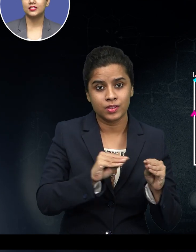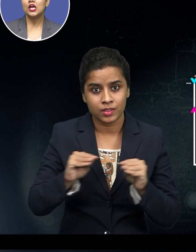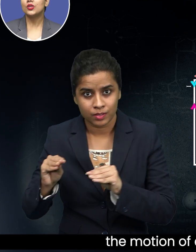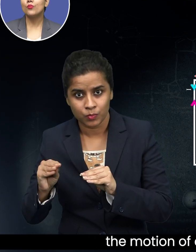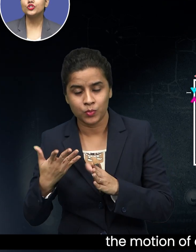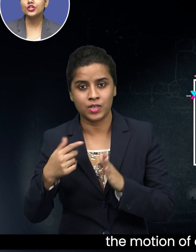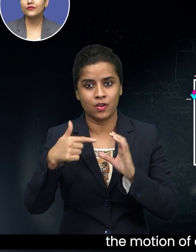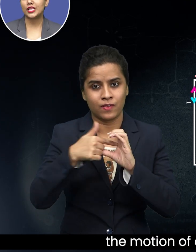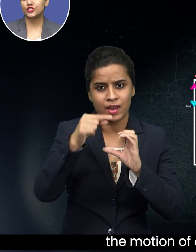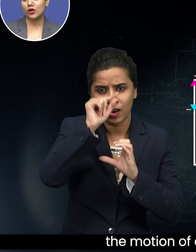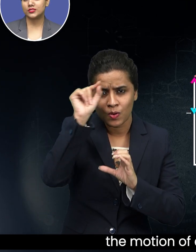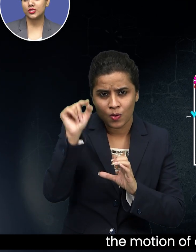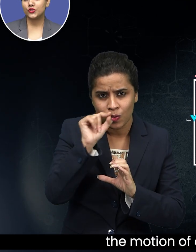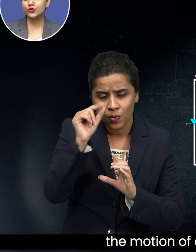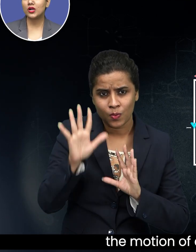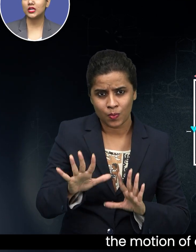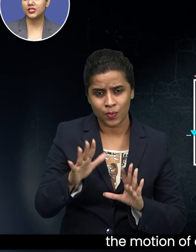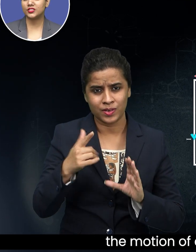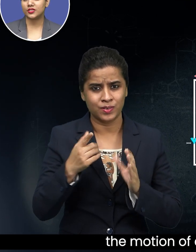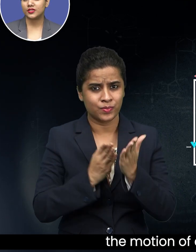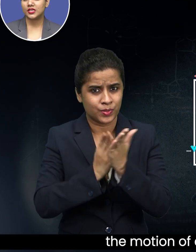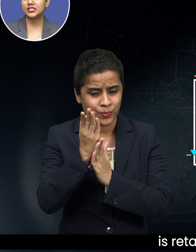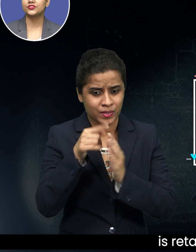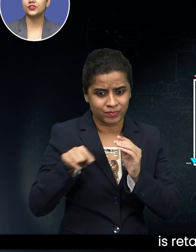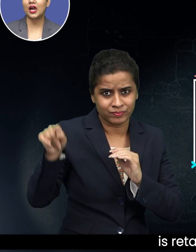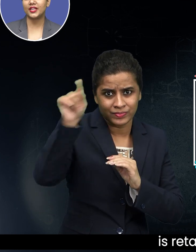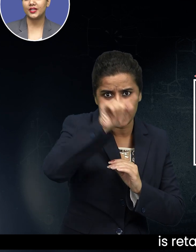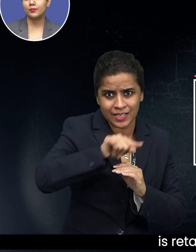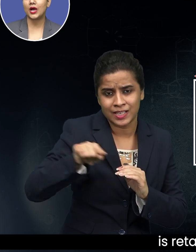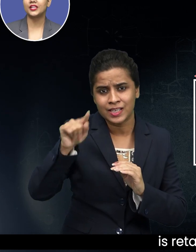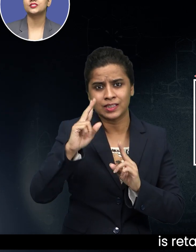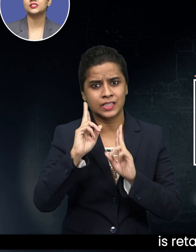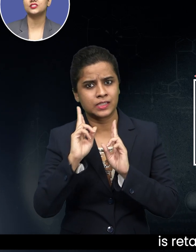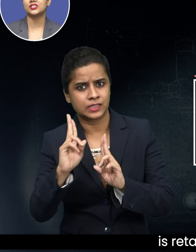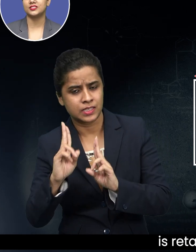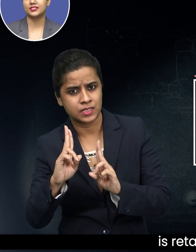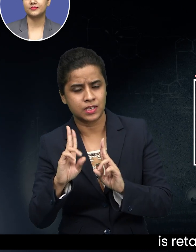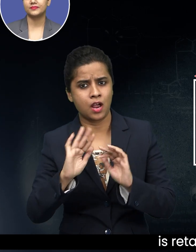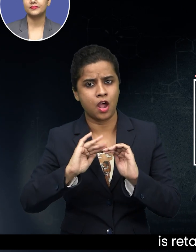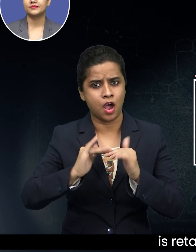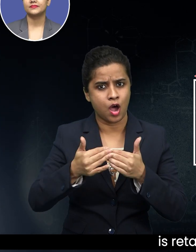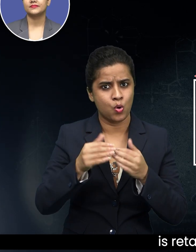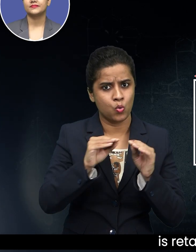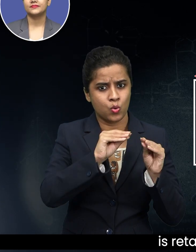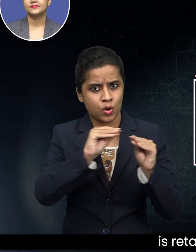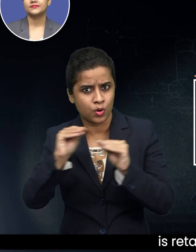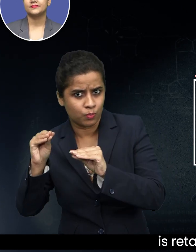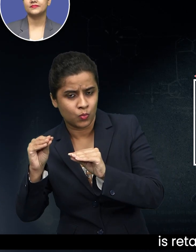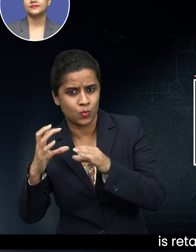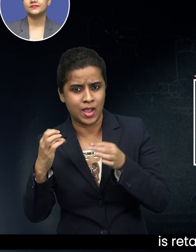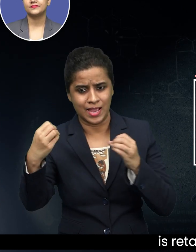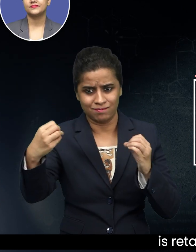Thus, the motion of electrons through a conductor is retarded by its resistance.